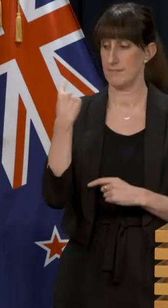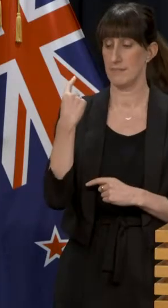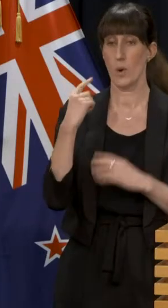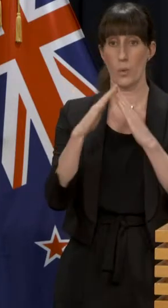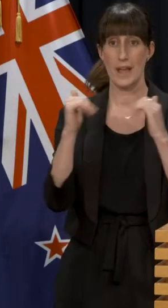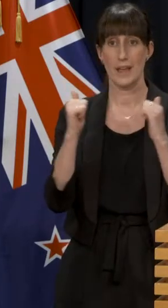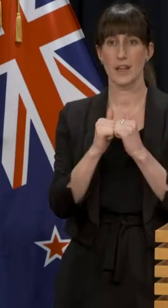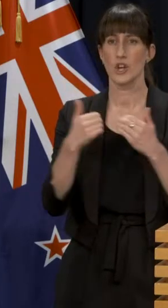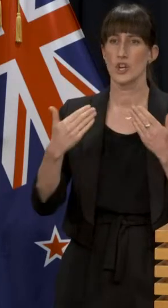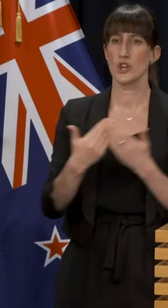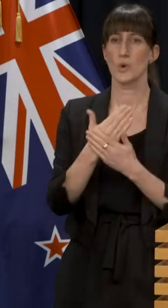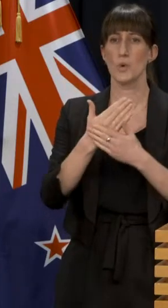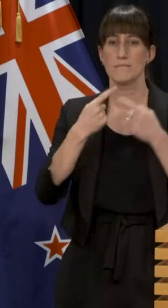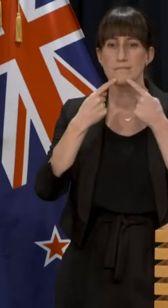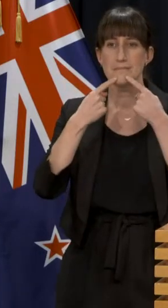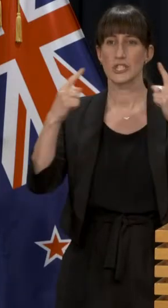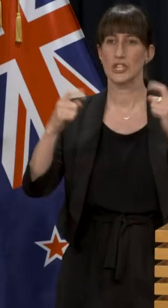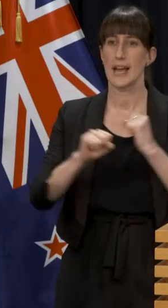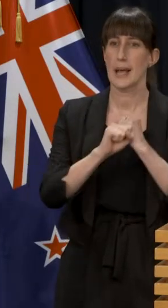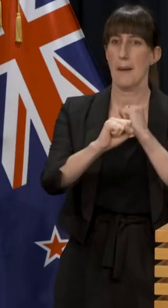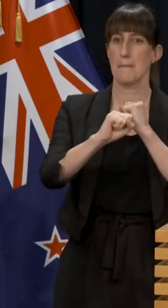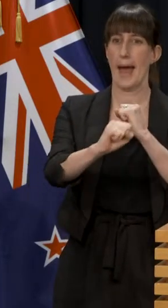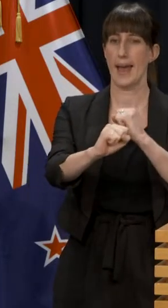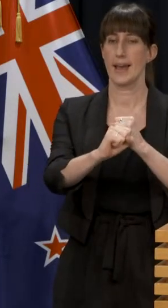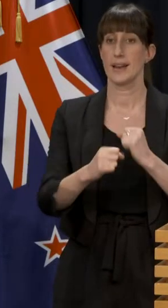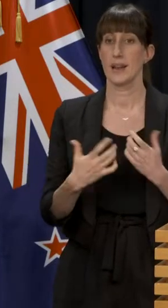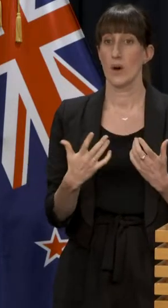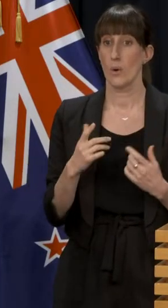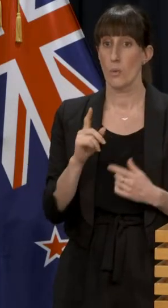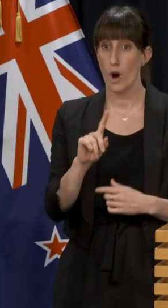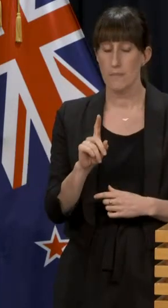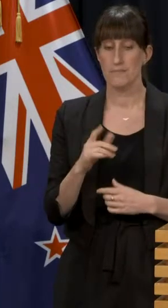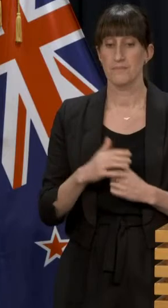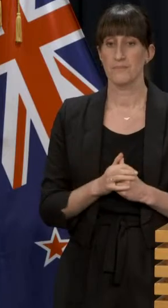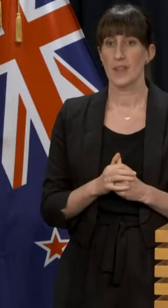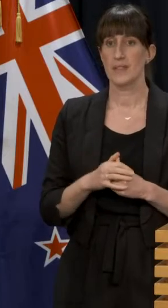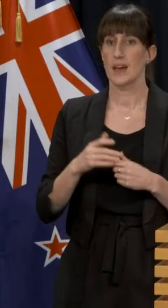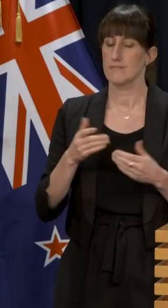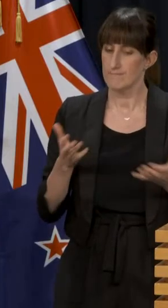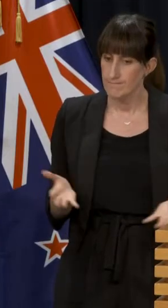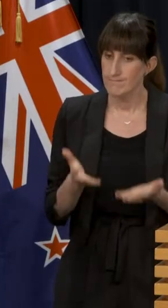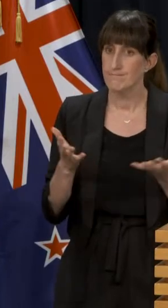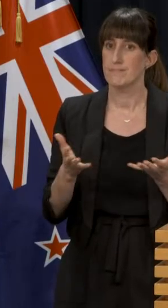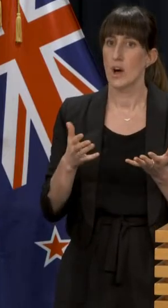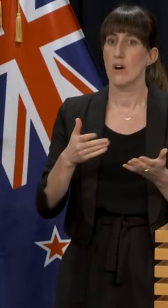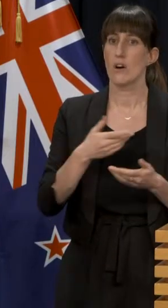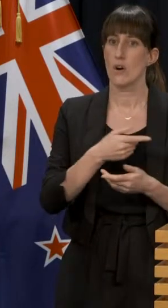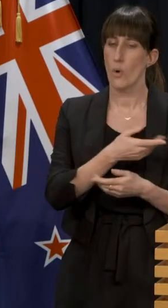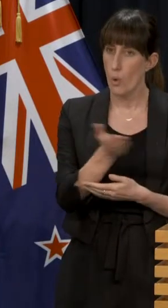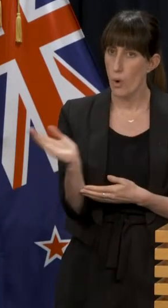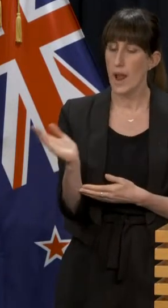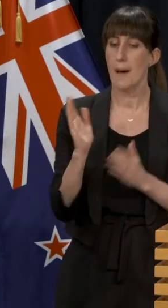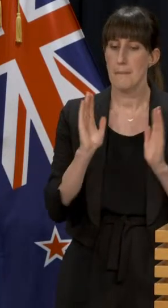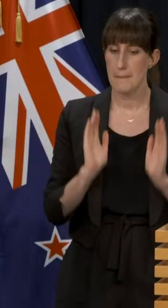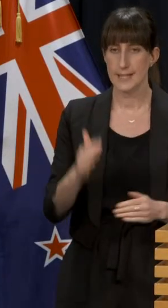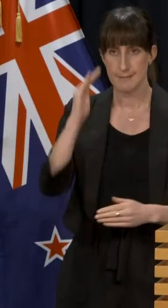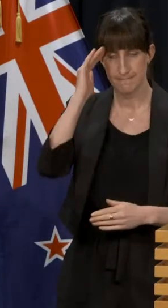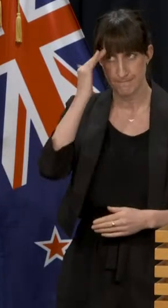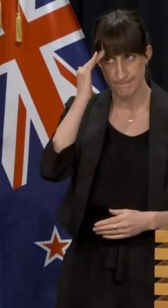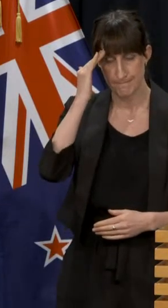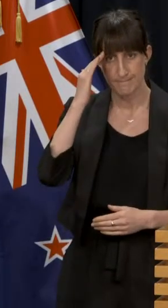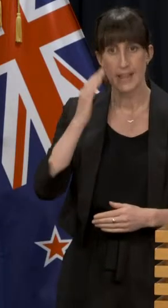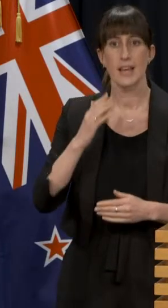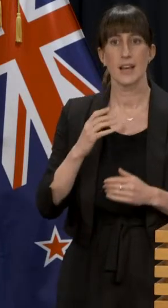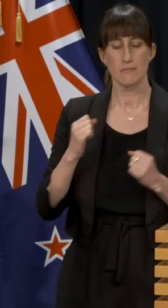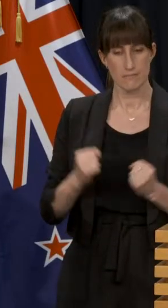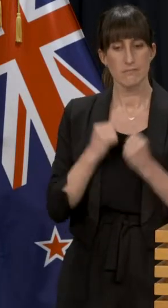weekend. The campaign is to remind everybody that constant vigilance is in everybody's best interests. It's a very